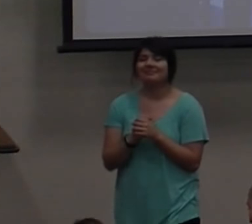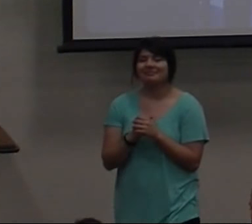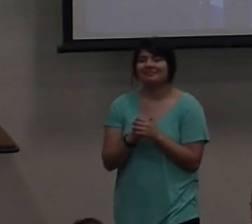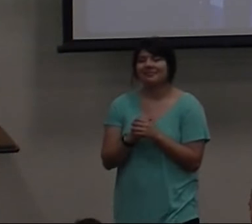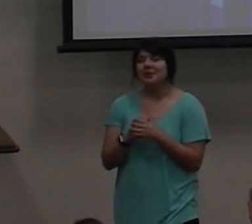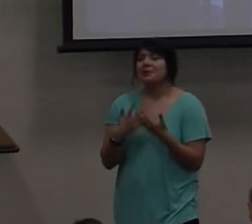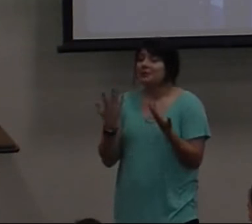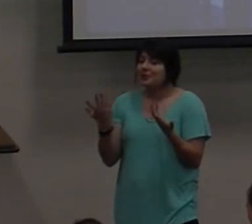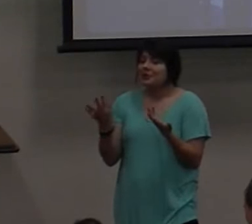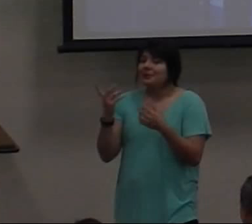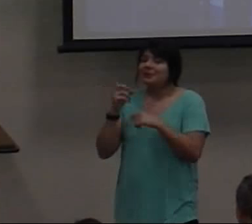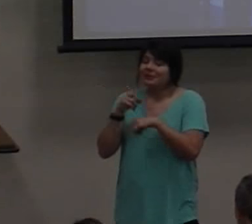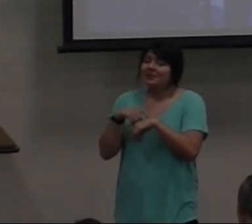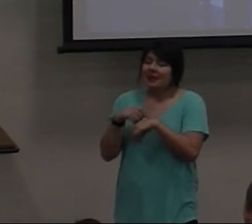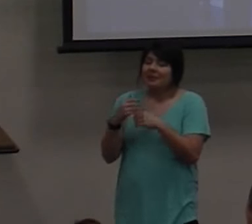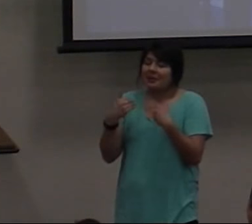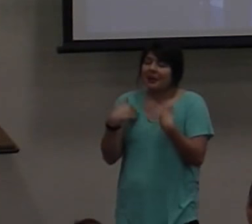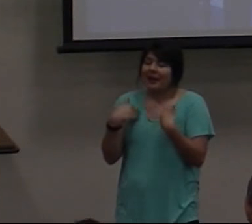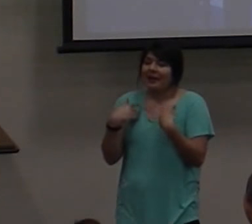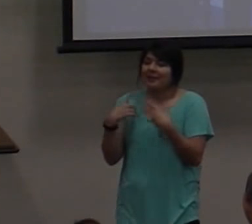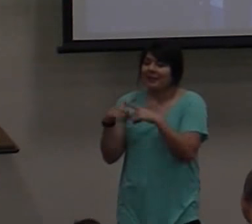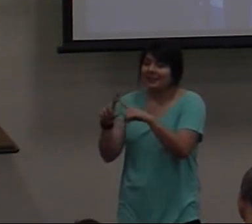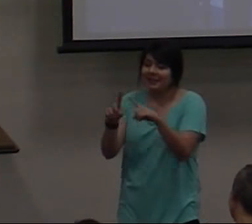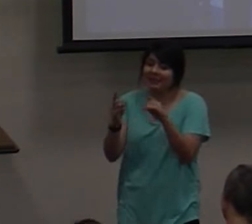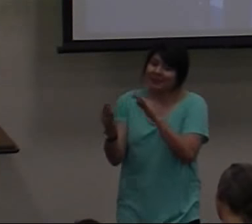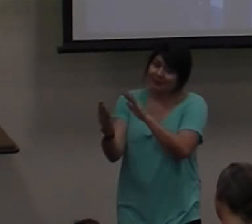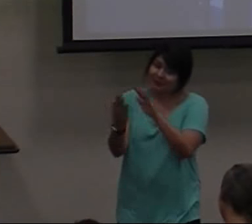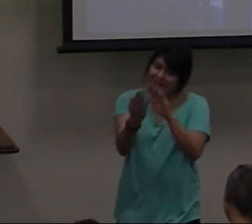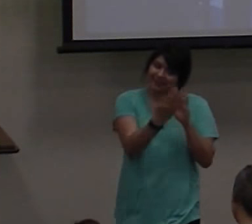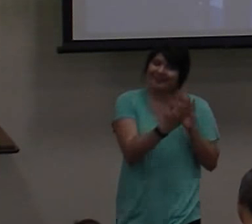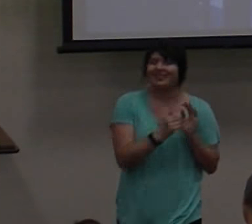So at times we have a different approach.